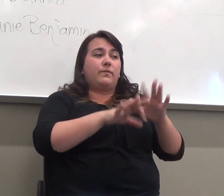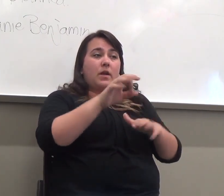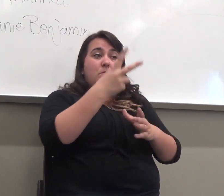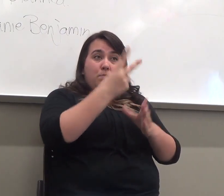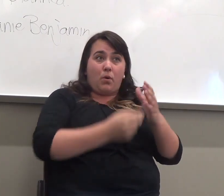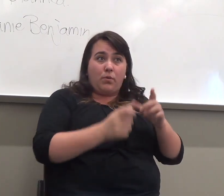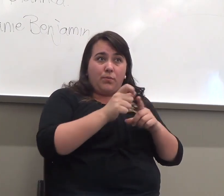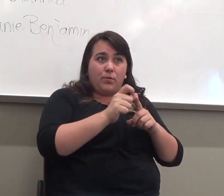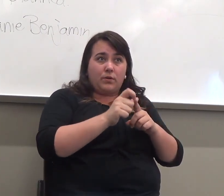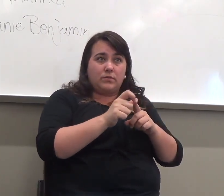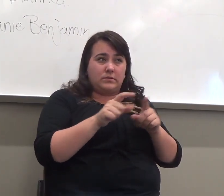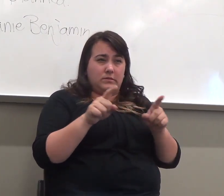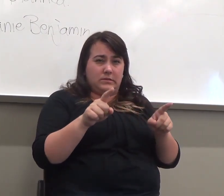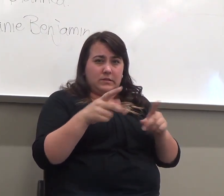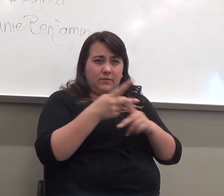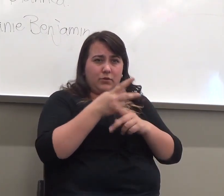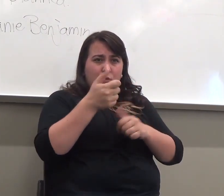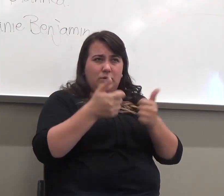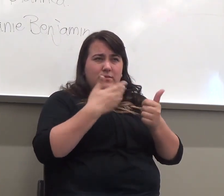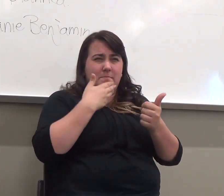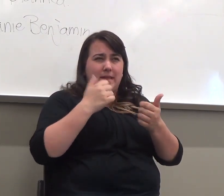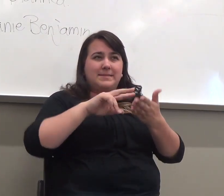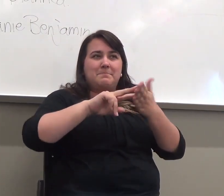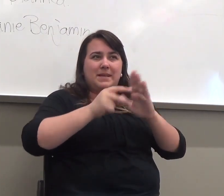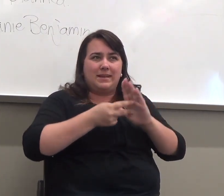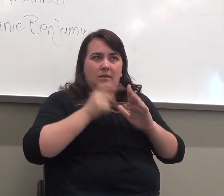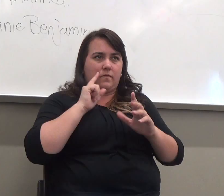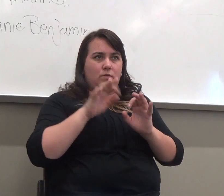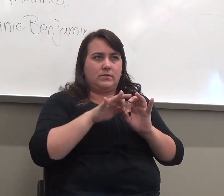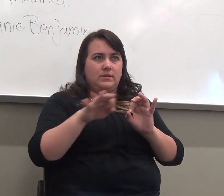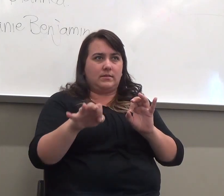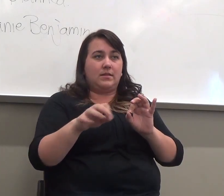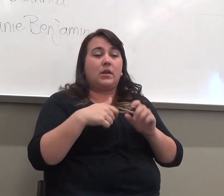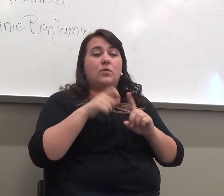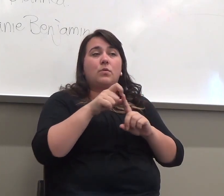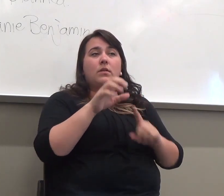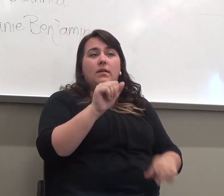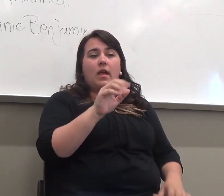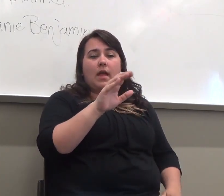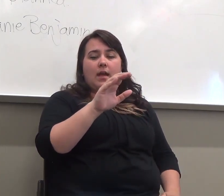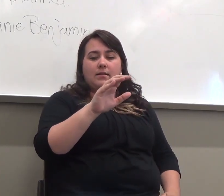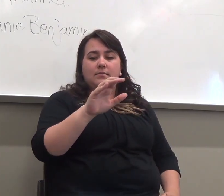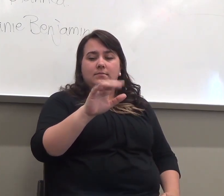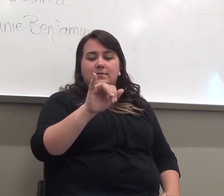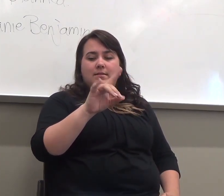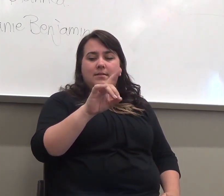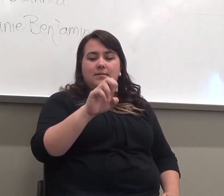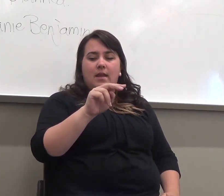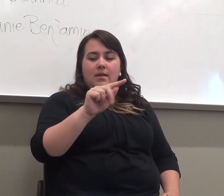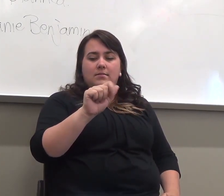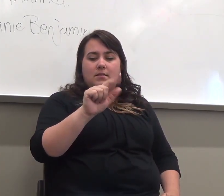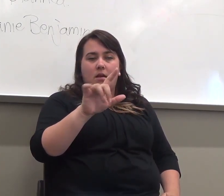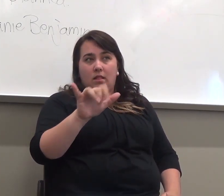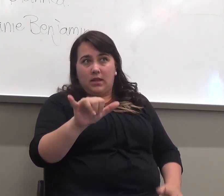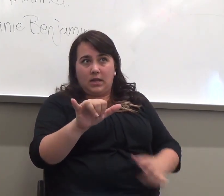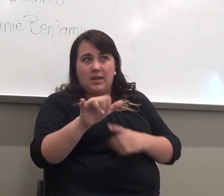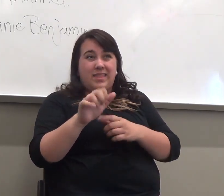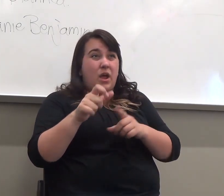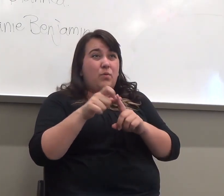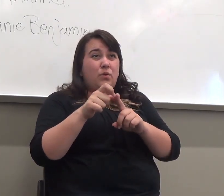which one is the best meaning. For a word like accidentally, that word is not going to be in the